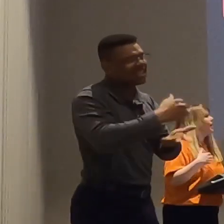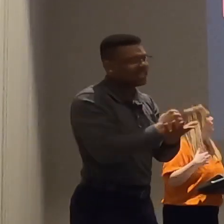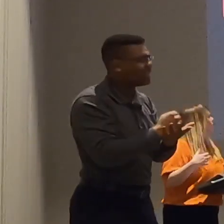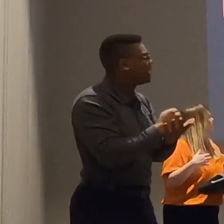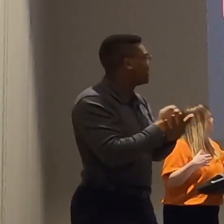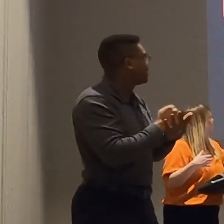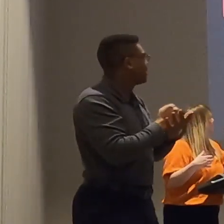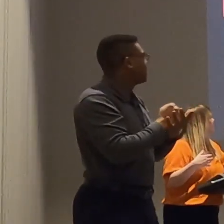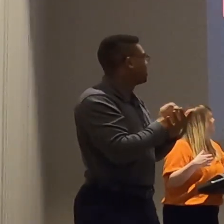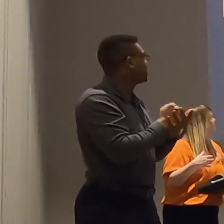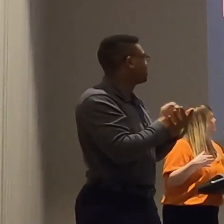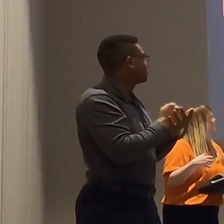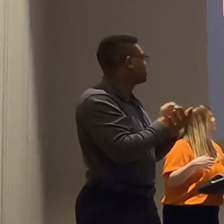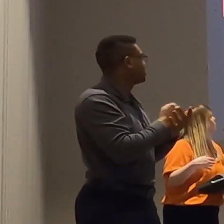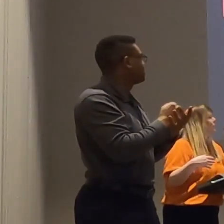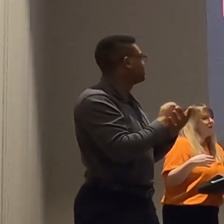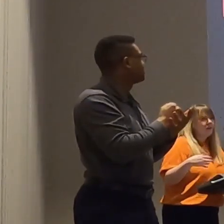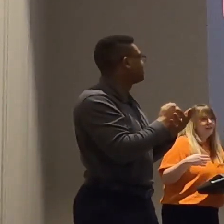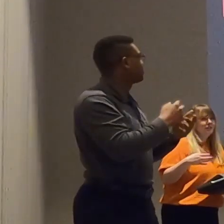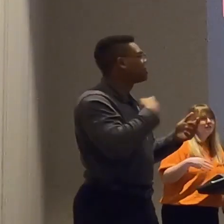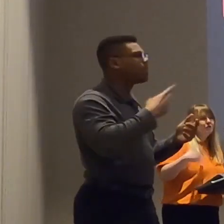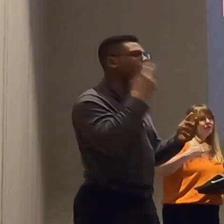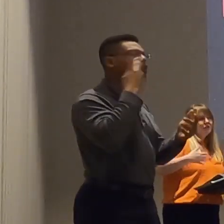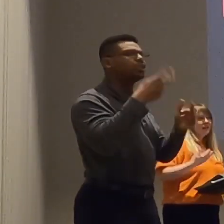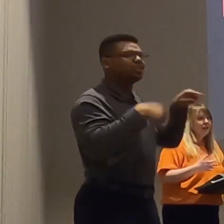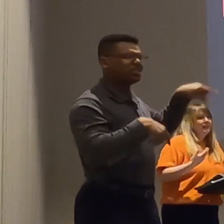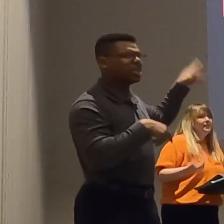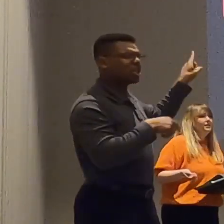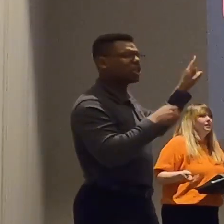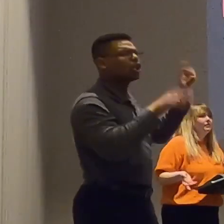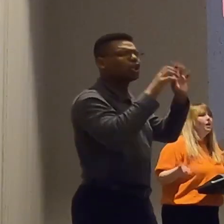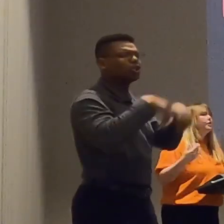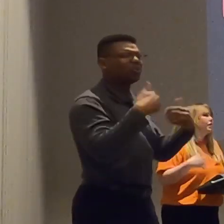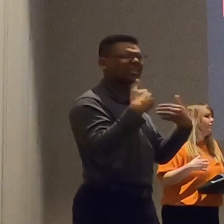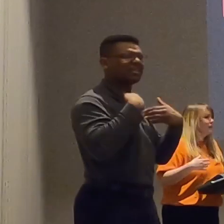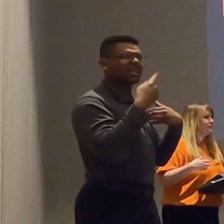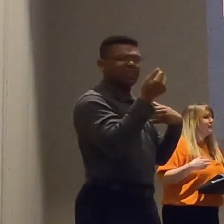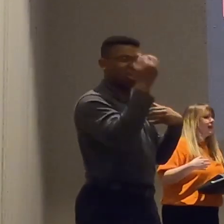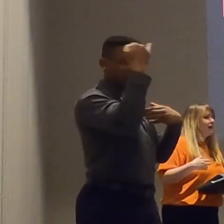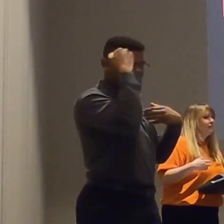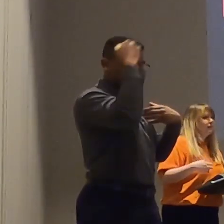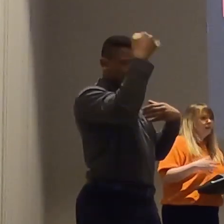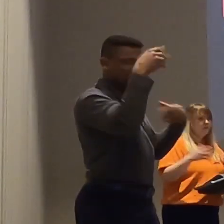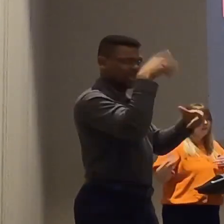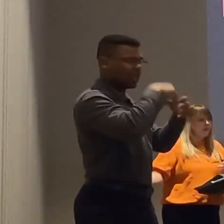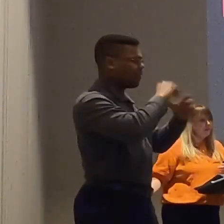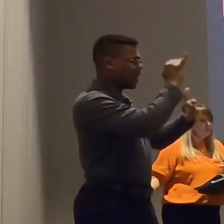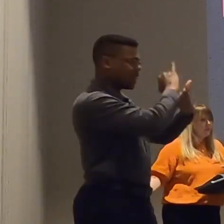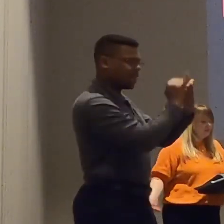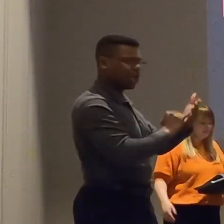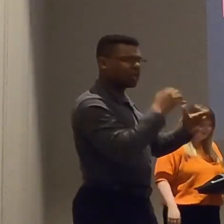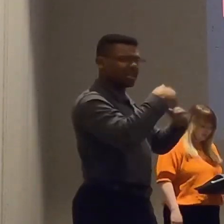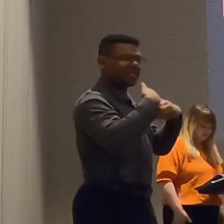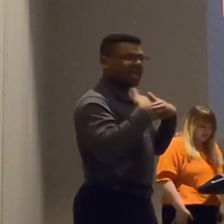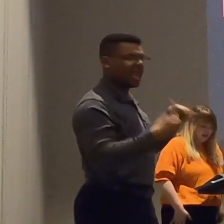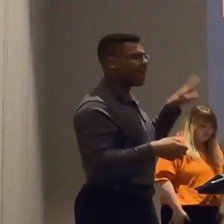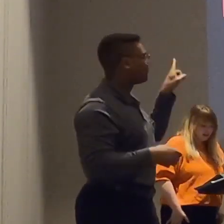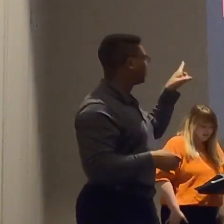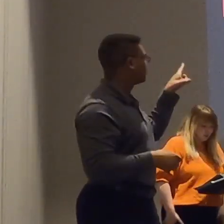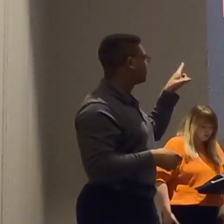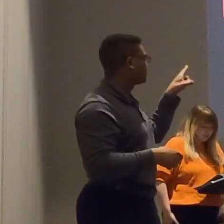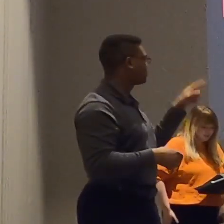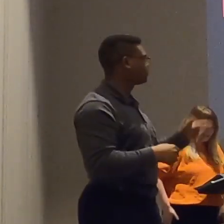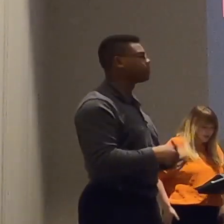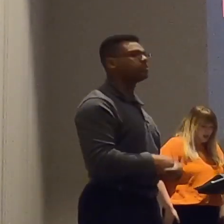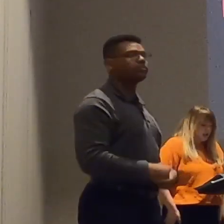this on all of the pages you see with the artist, so you just kind of get an idea of the other artworks they have, other than what you're seeing in the